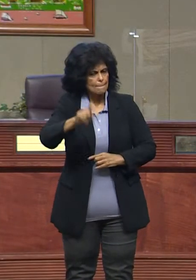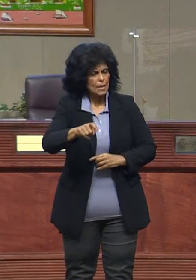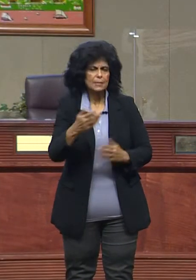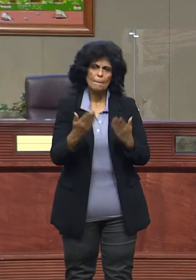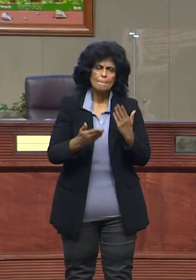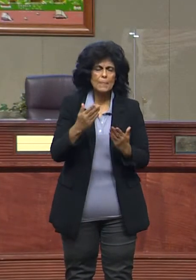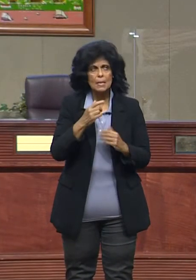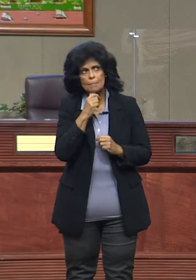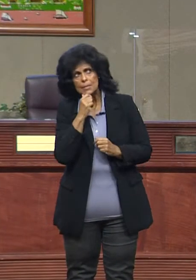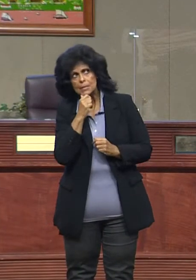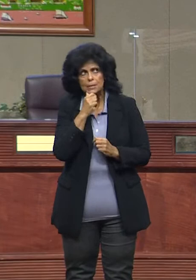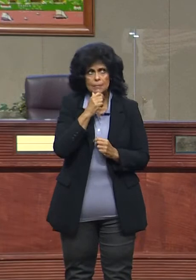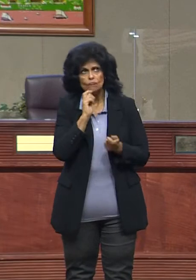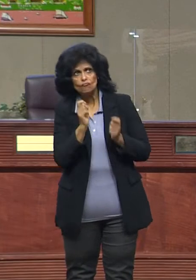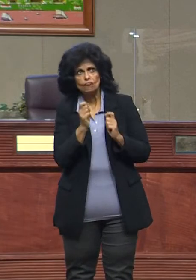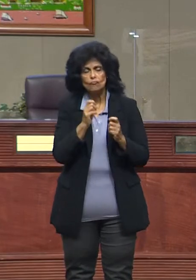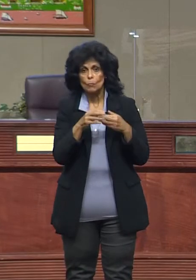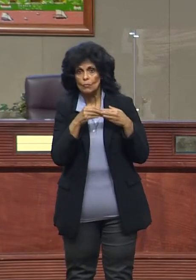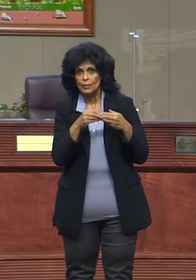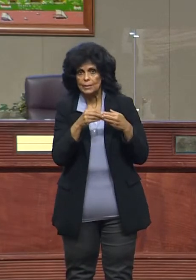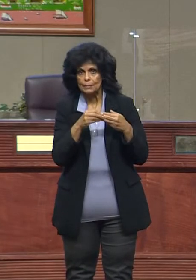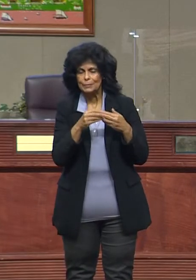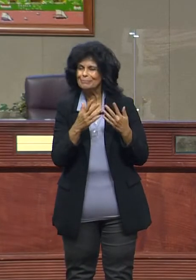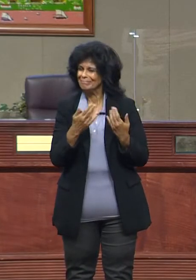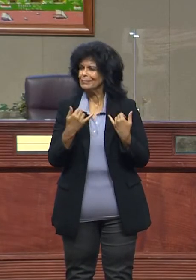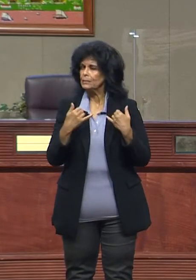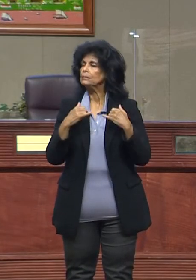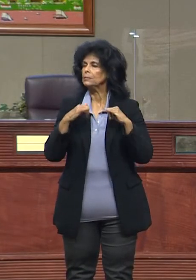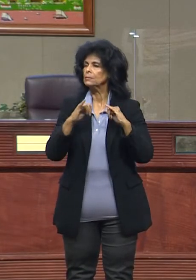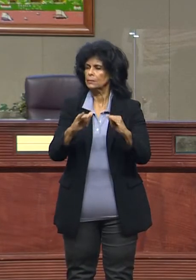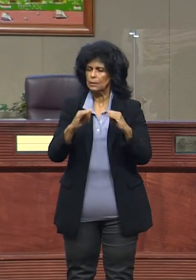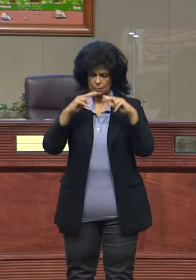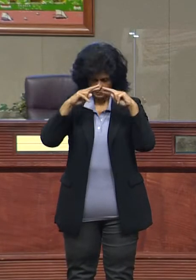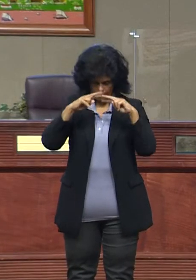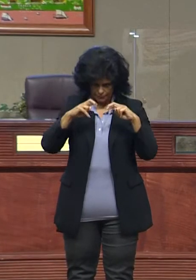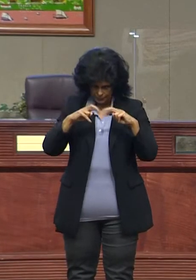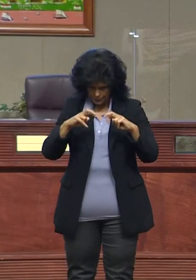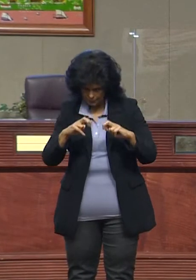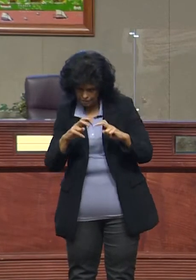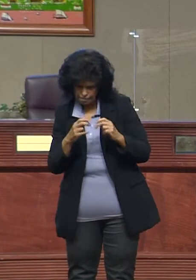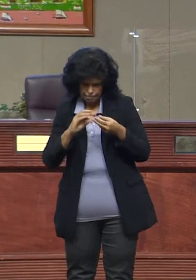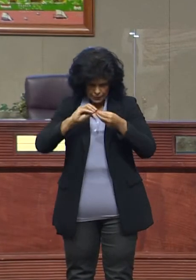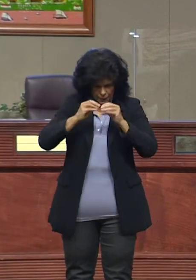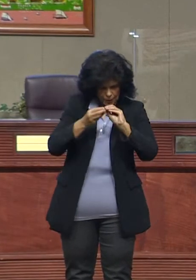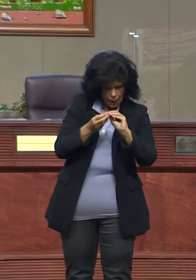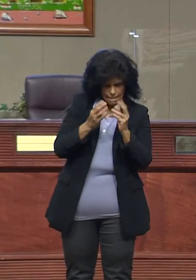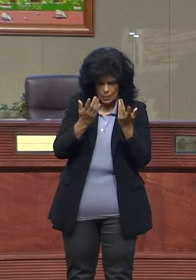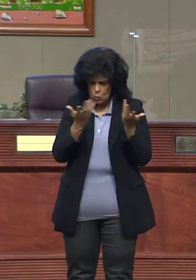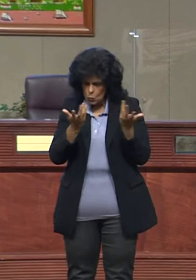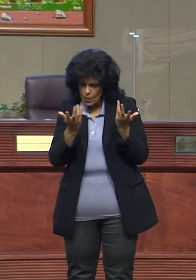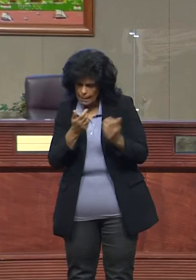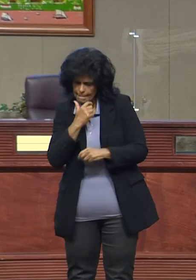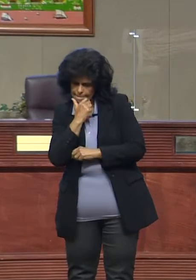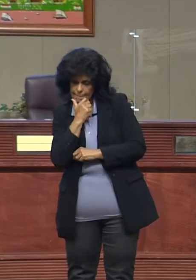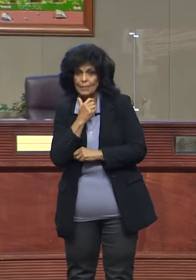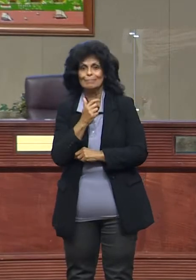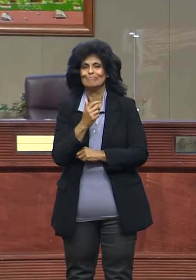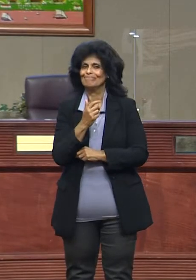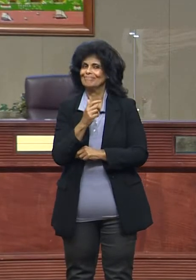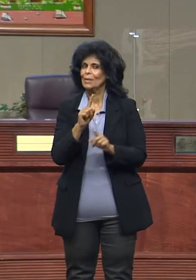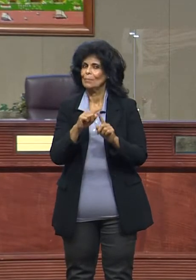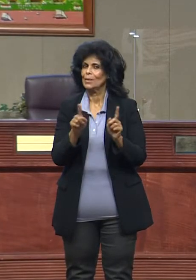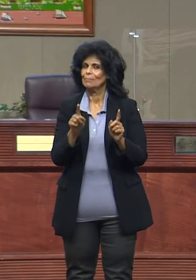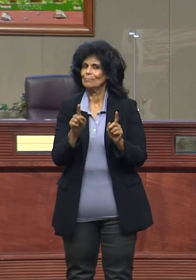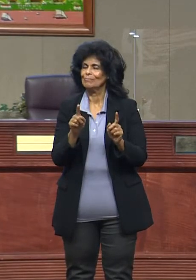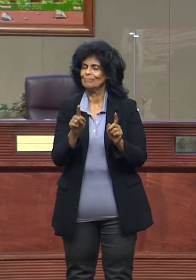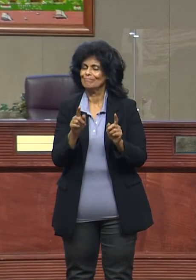we are continuing to evaluate data and develop our plan. There are three things that happened within the last few